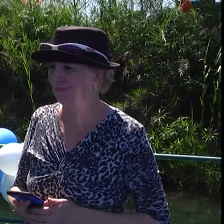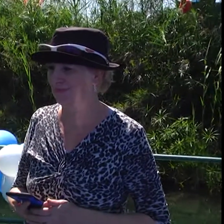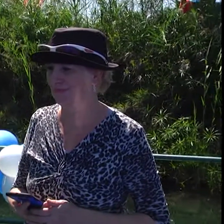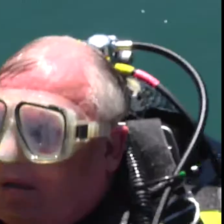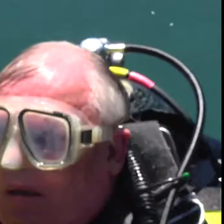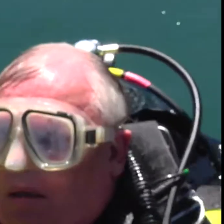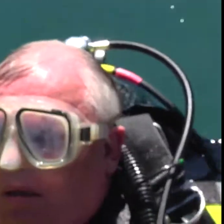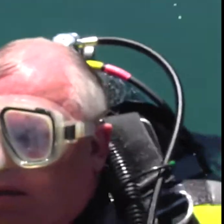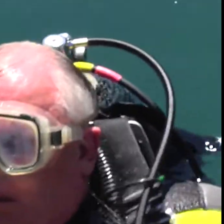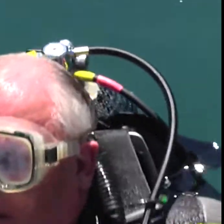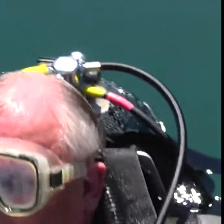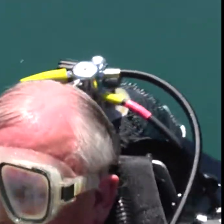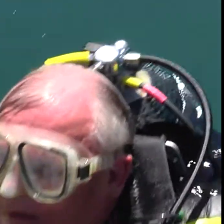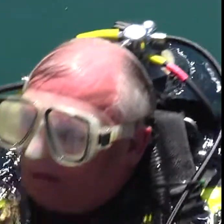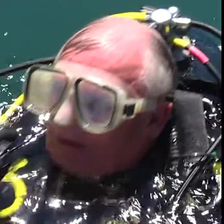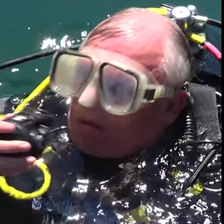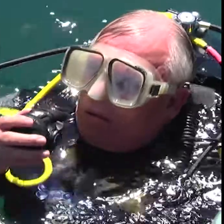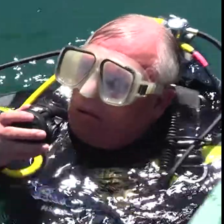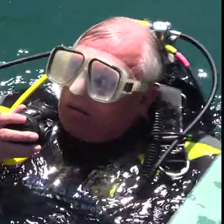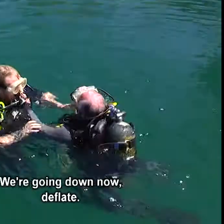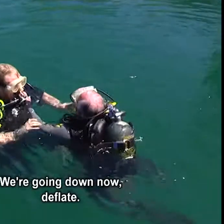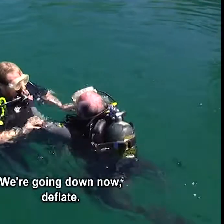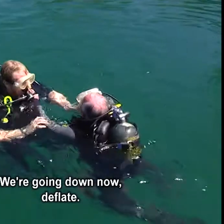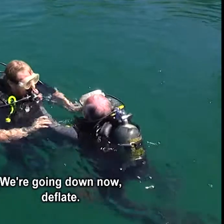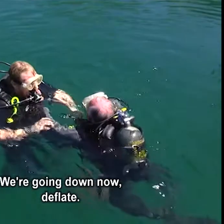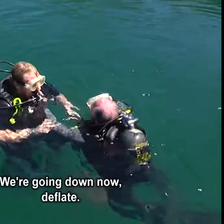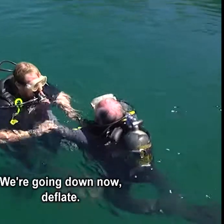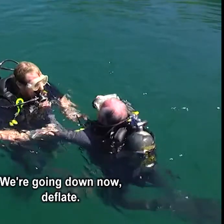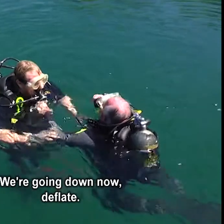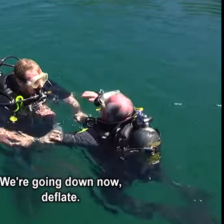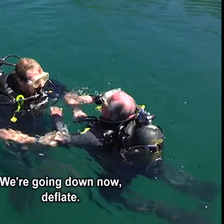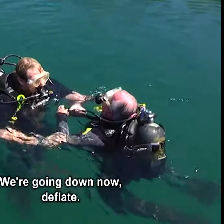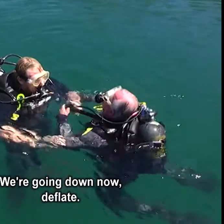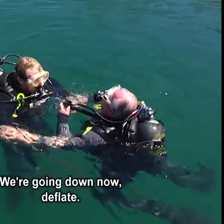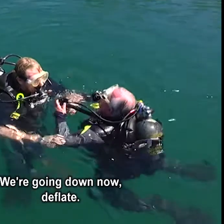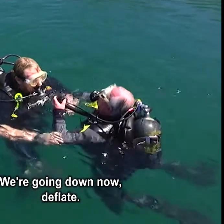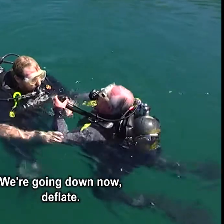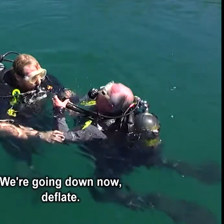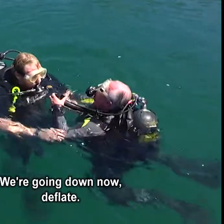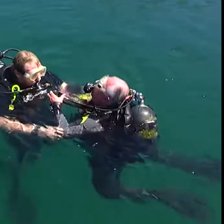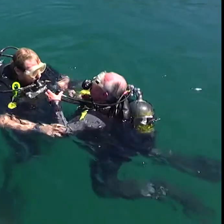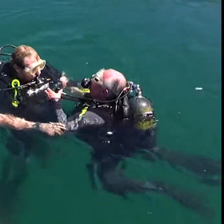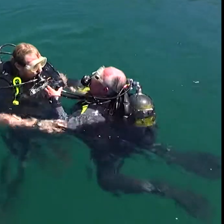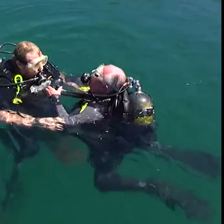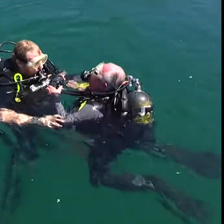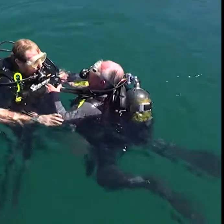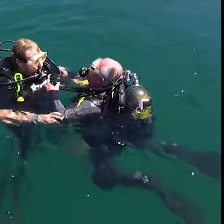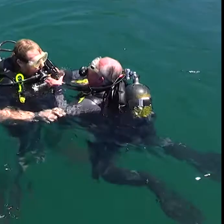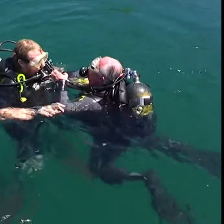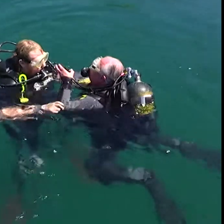Van nou sak. your deep float.